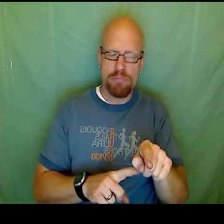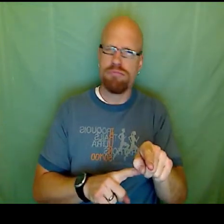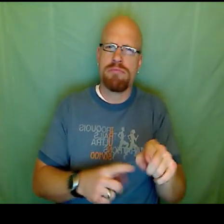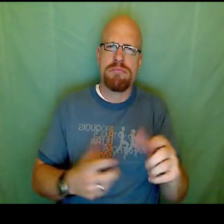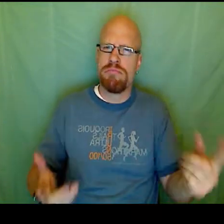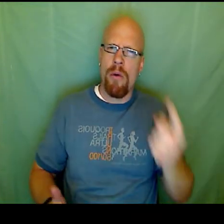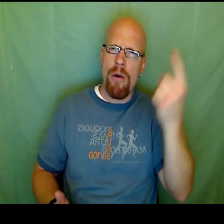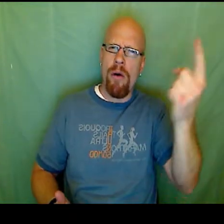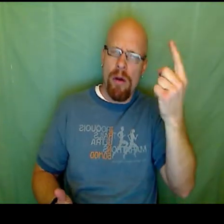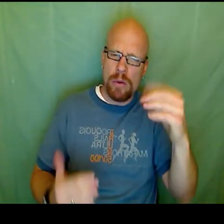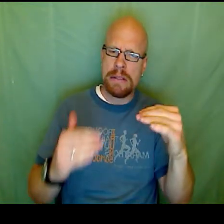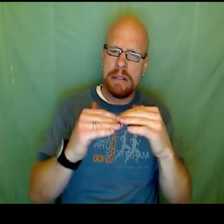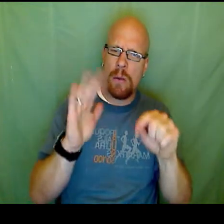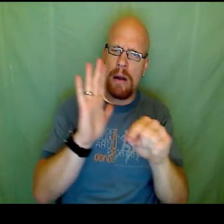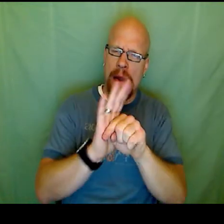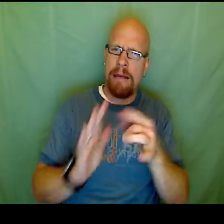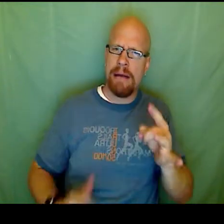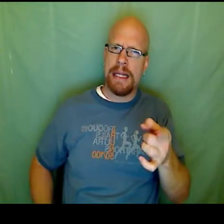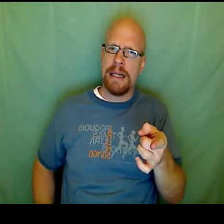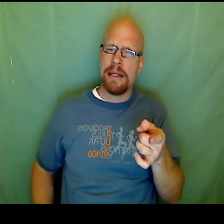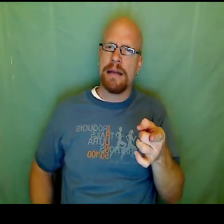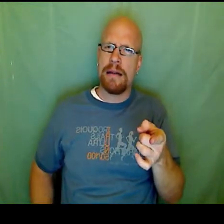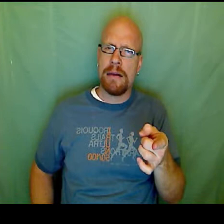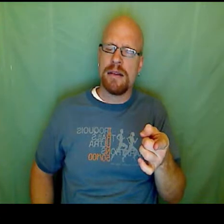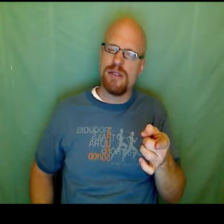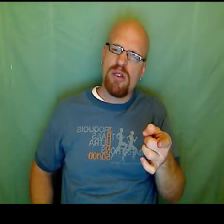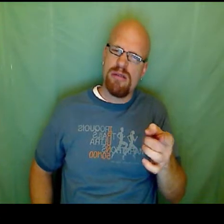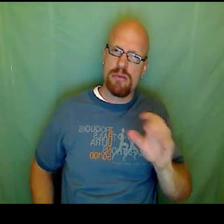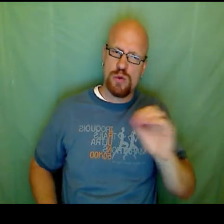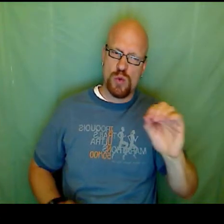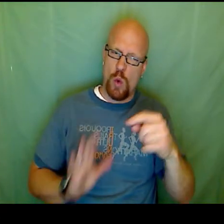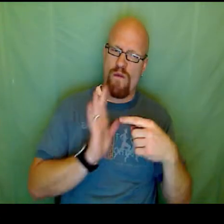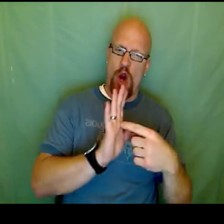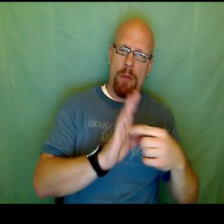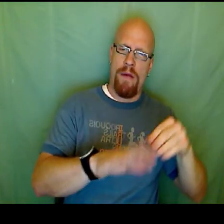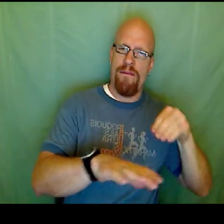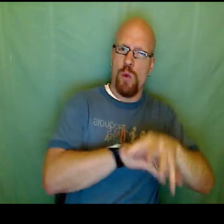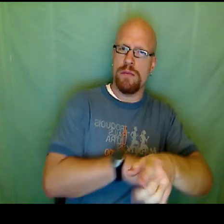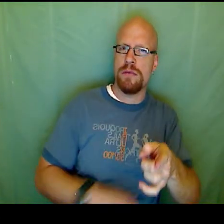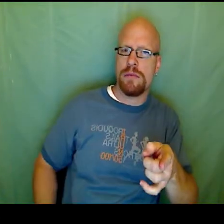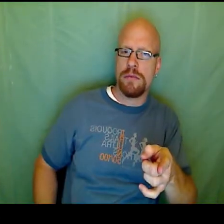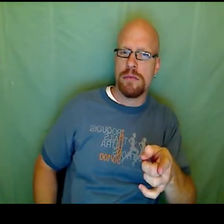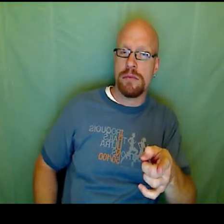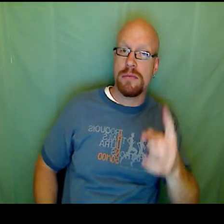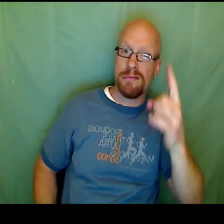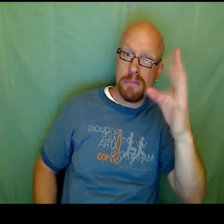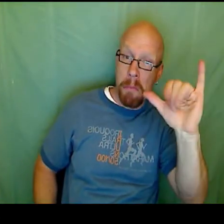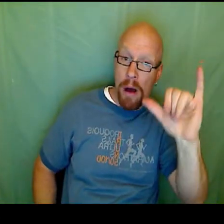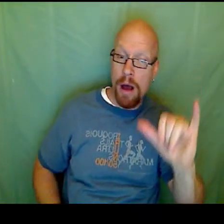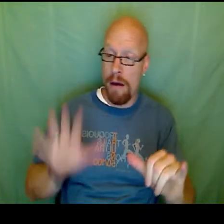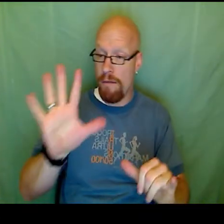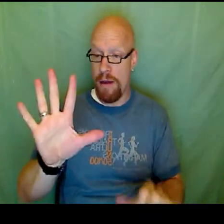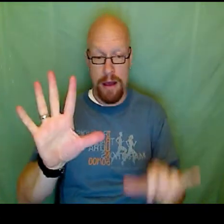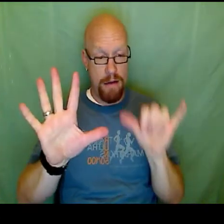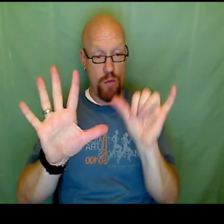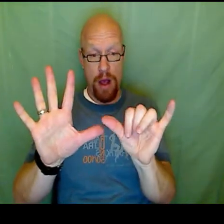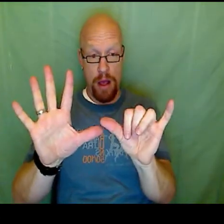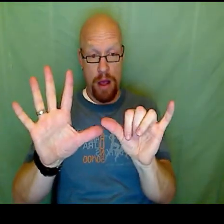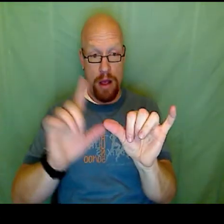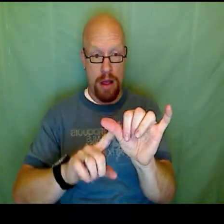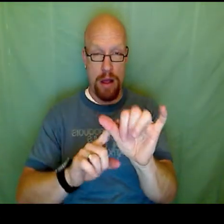18, for instance. Negative 18 will always equal negative 18. It won't become negative 10 all by itself.